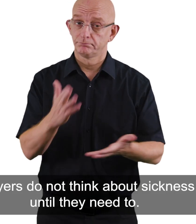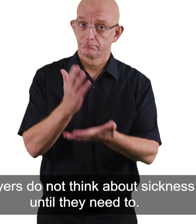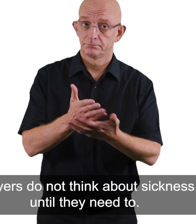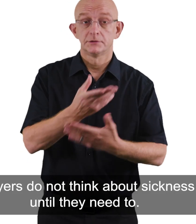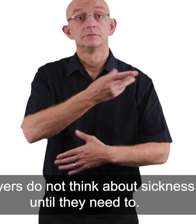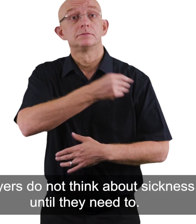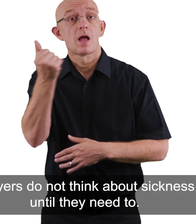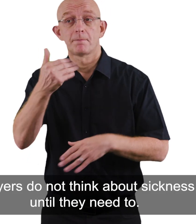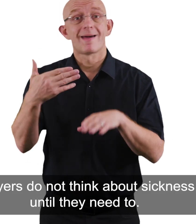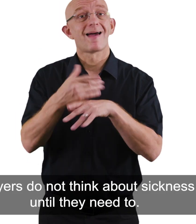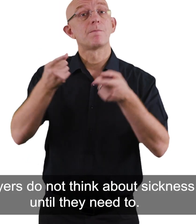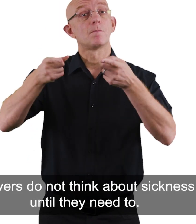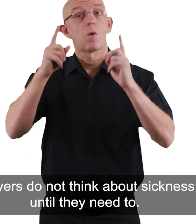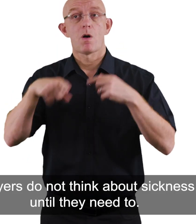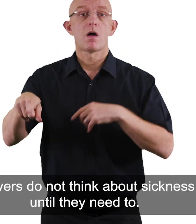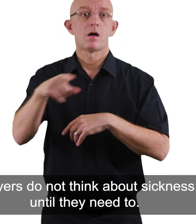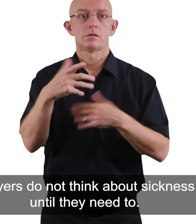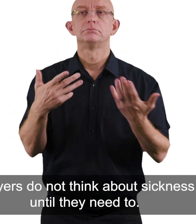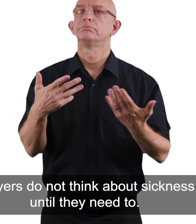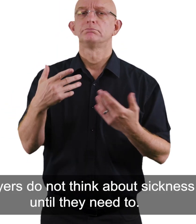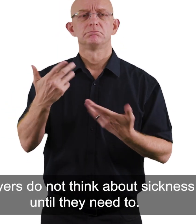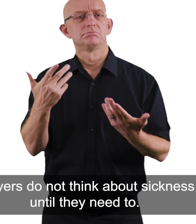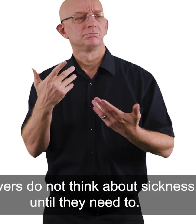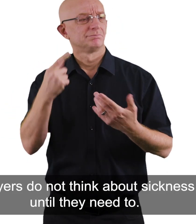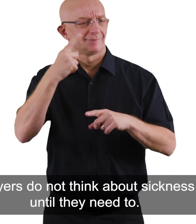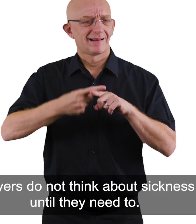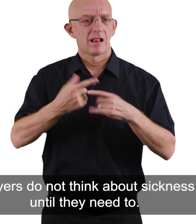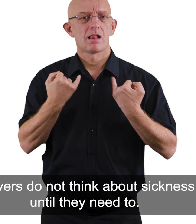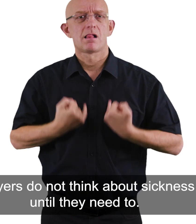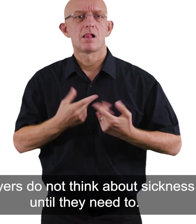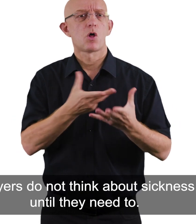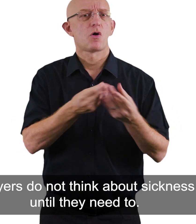Some employers do not think about sickness absence until they need to.